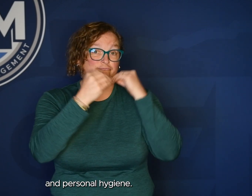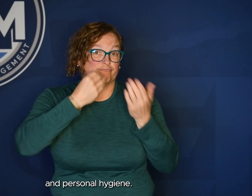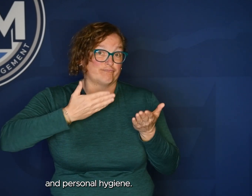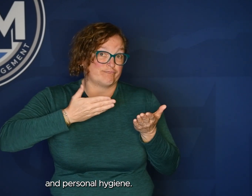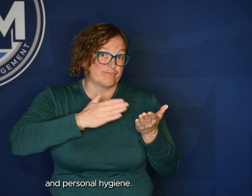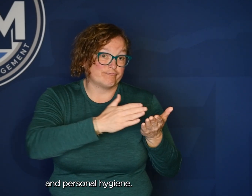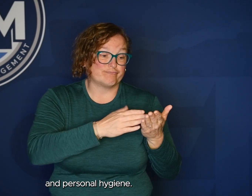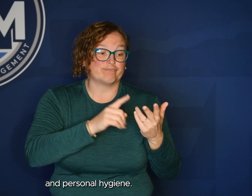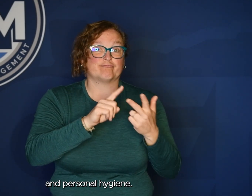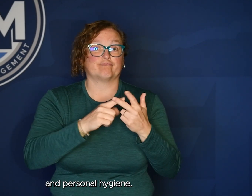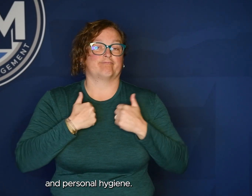personal hygiene.